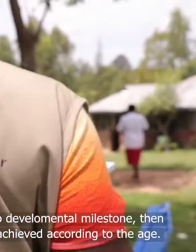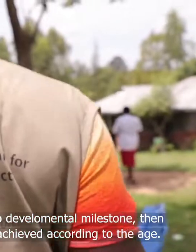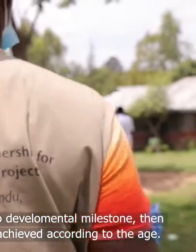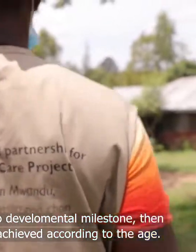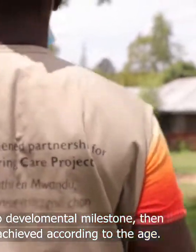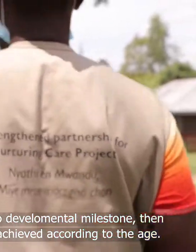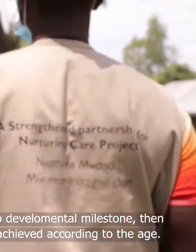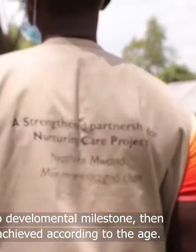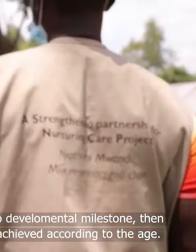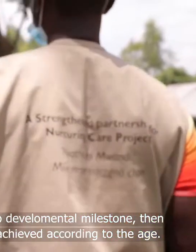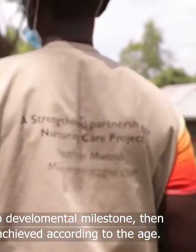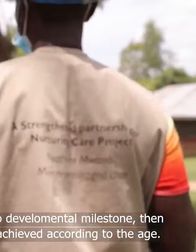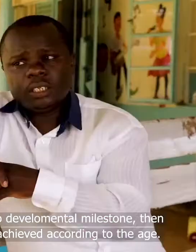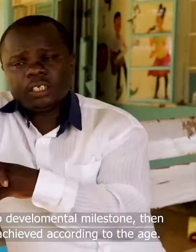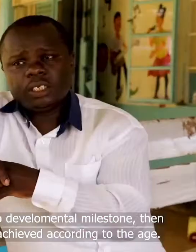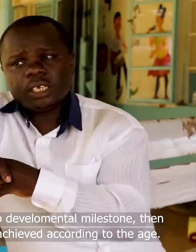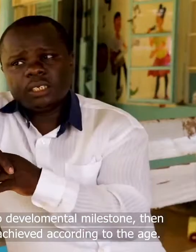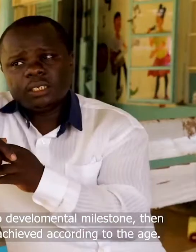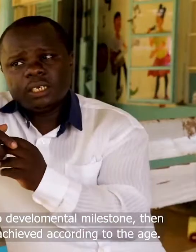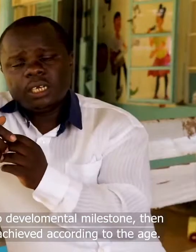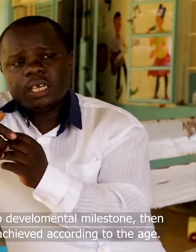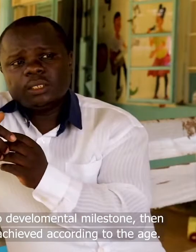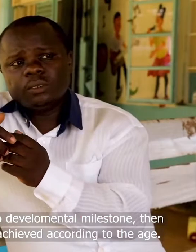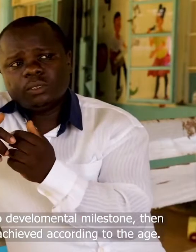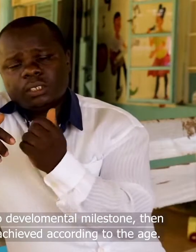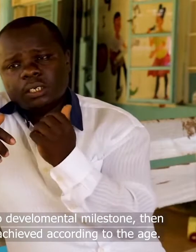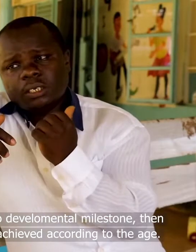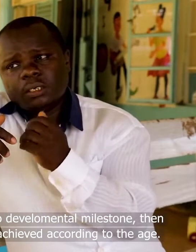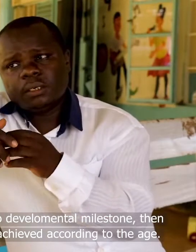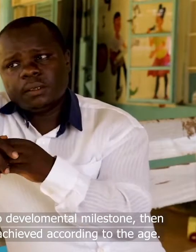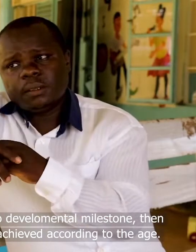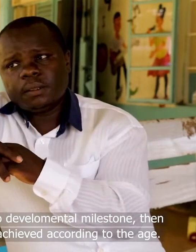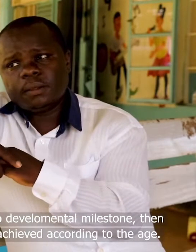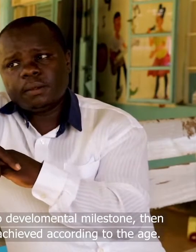refer accordingly if the child has not